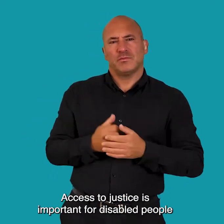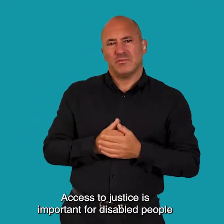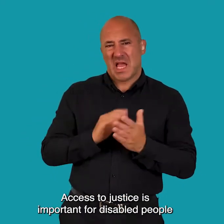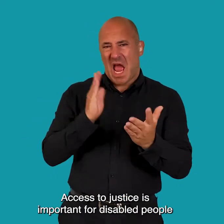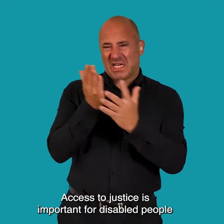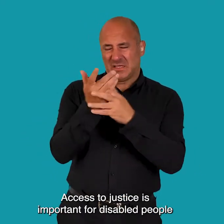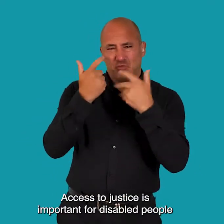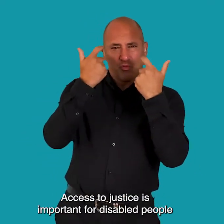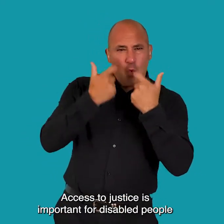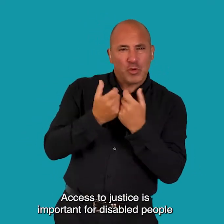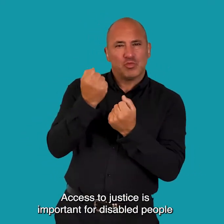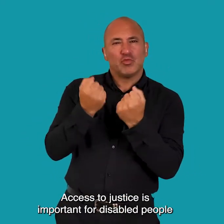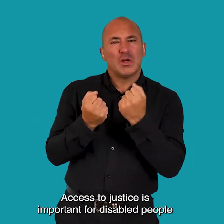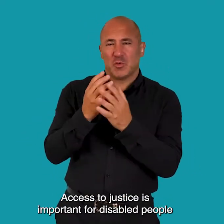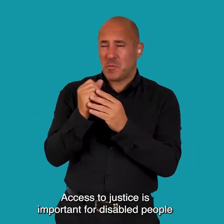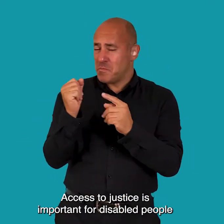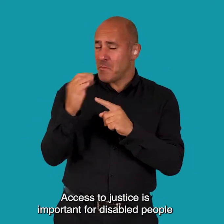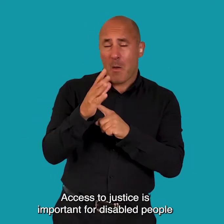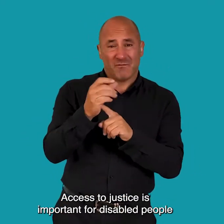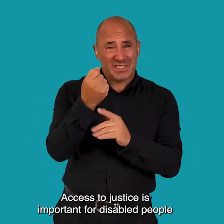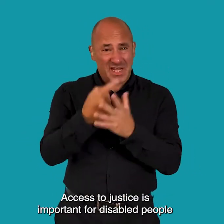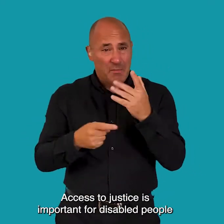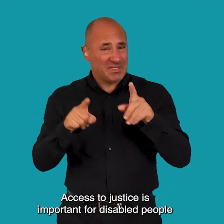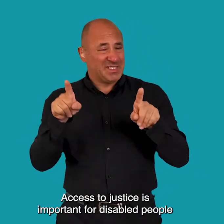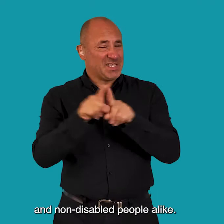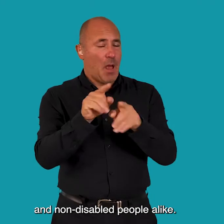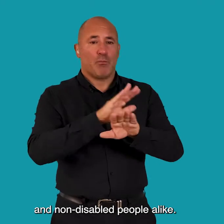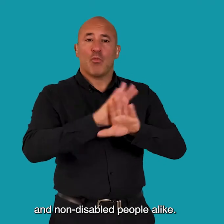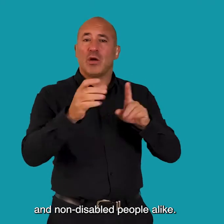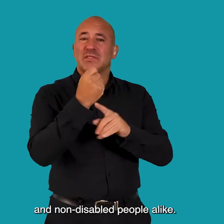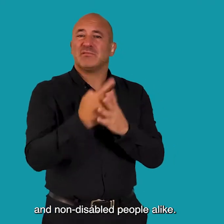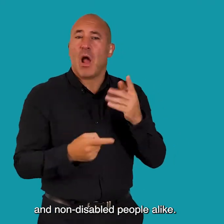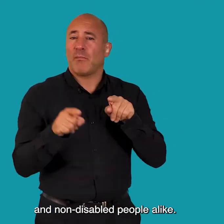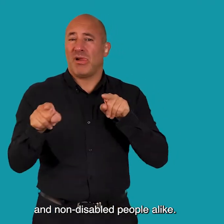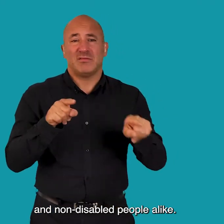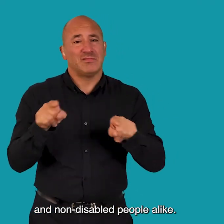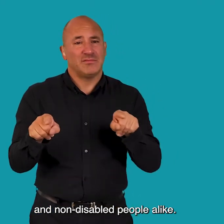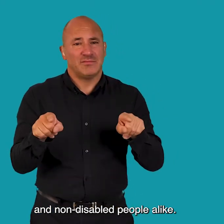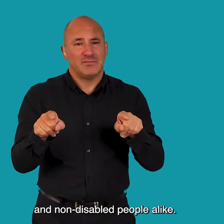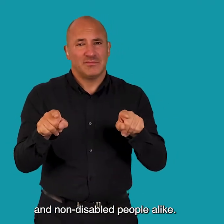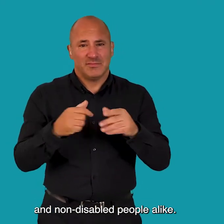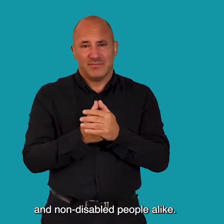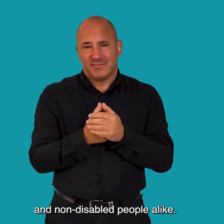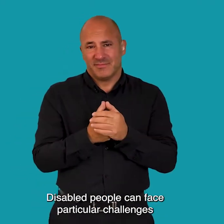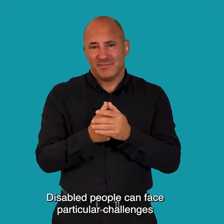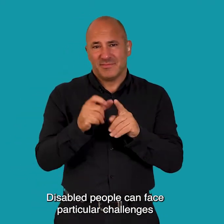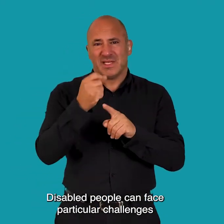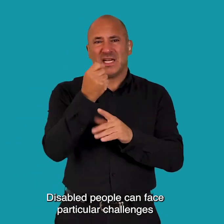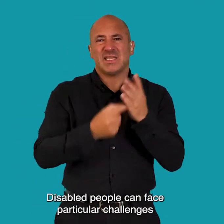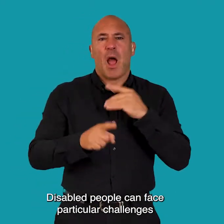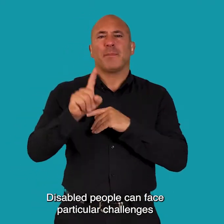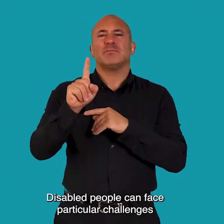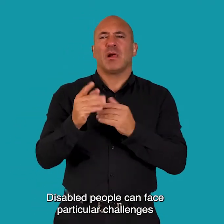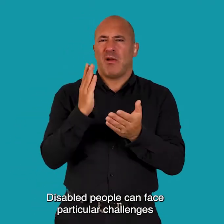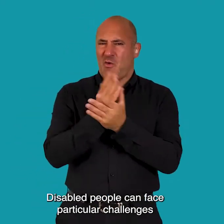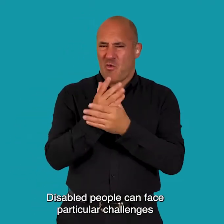Access to justice is important for disabled people and non-disabled people alike. Disabled people can face